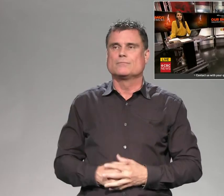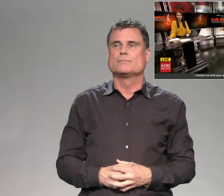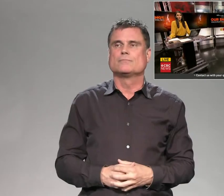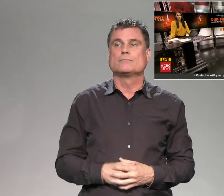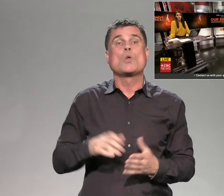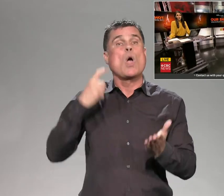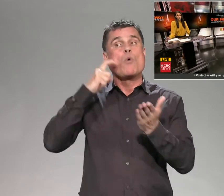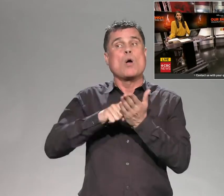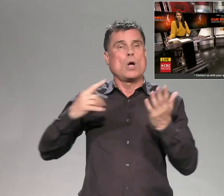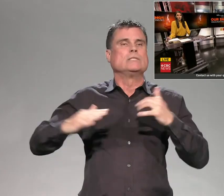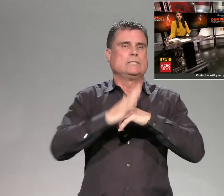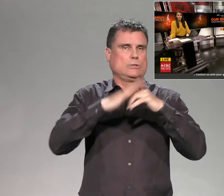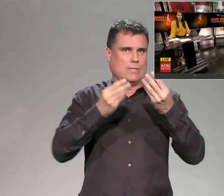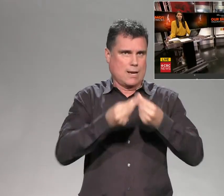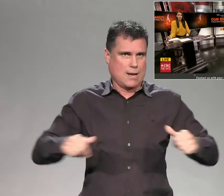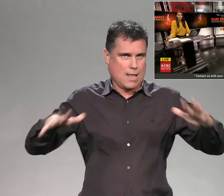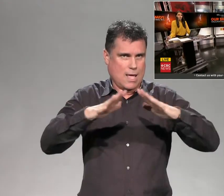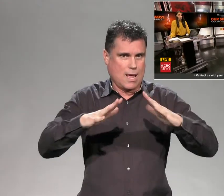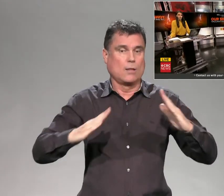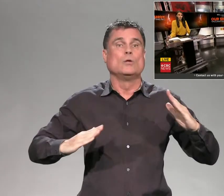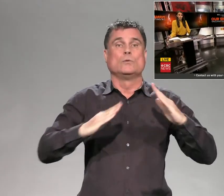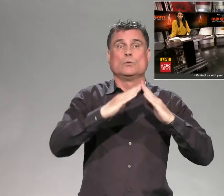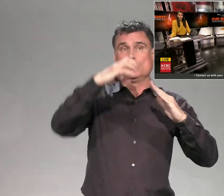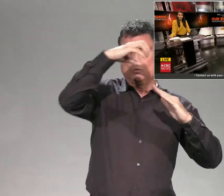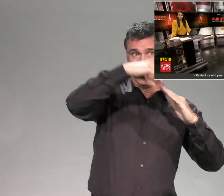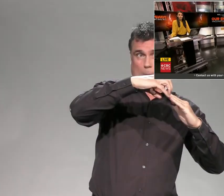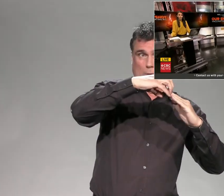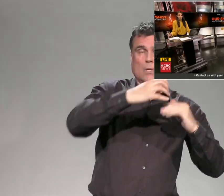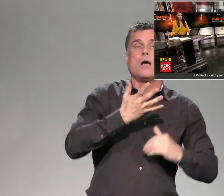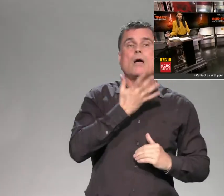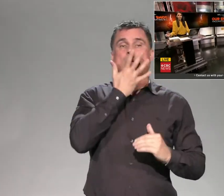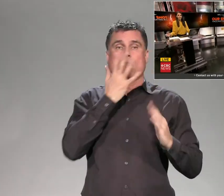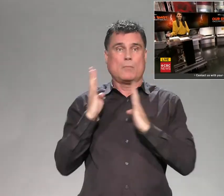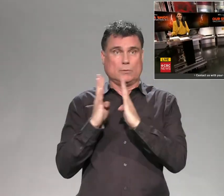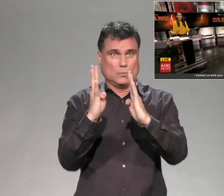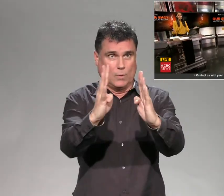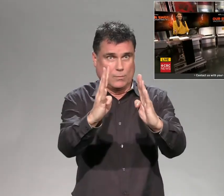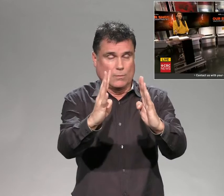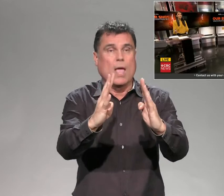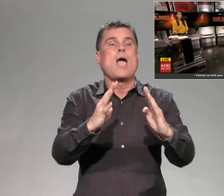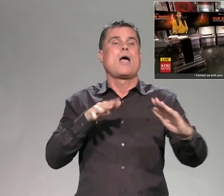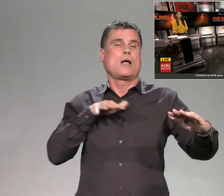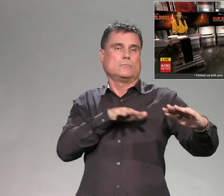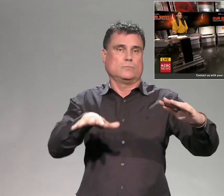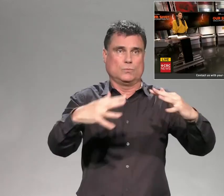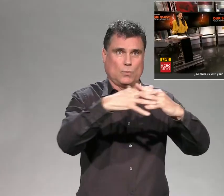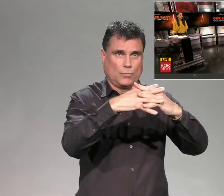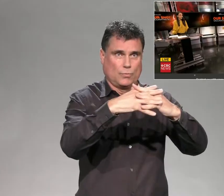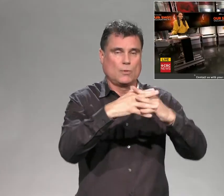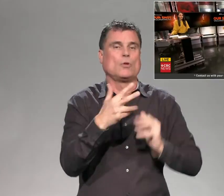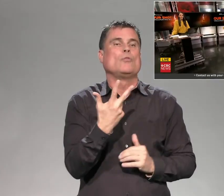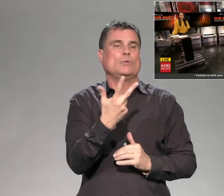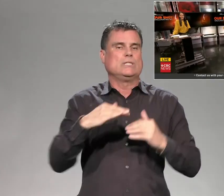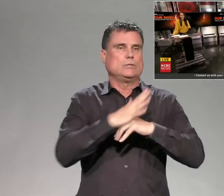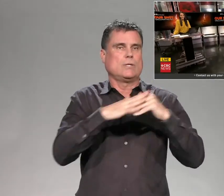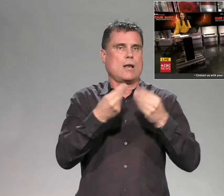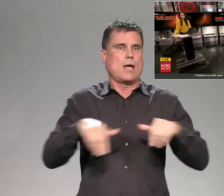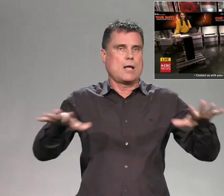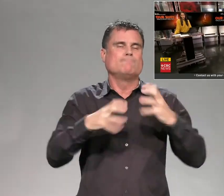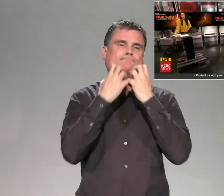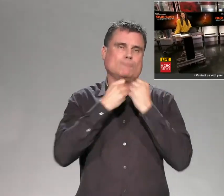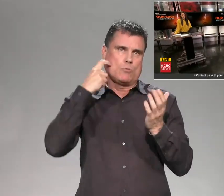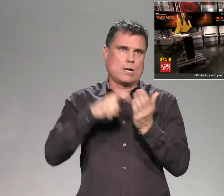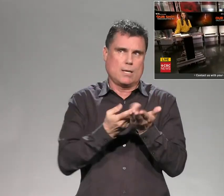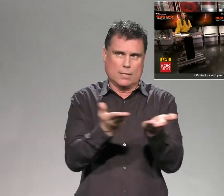unceded territories of the Squamish, Musqueam, and Tsleil-Waututh people. We are, of course, sitting 8 feet apart to adhere to COVID-19